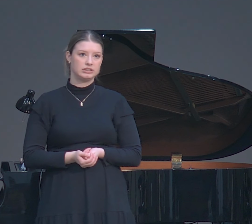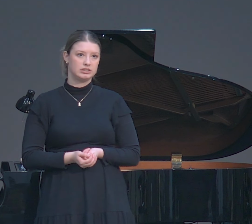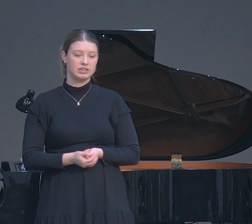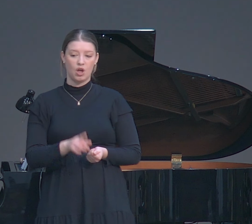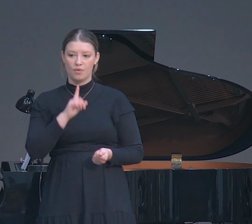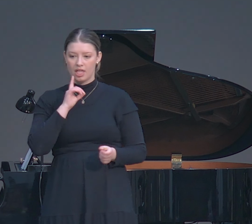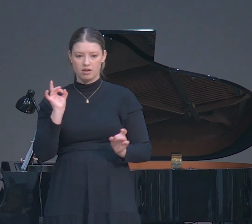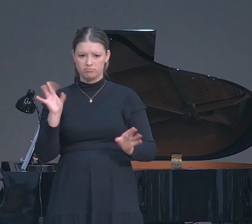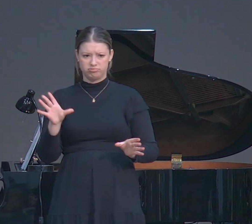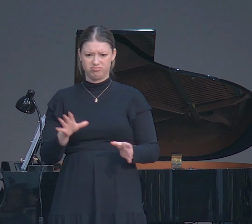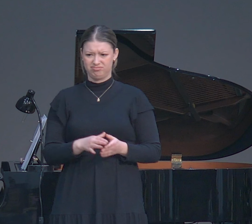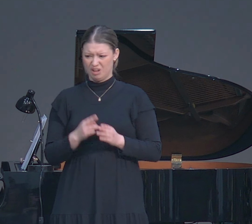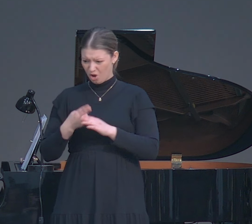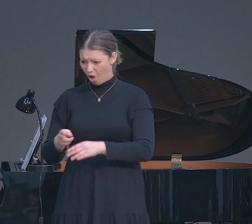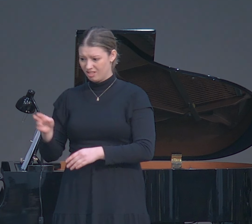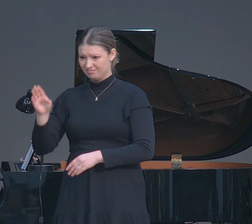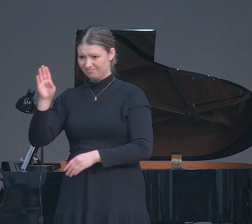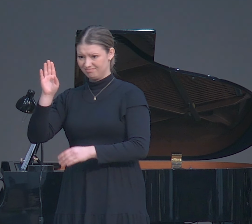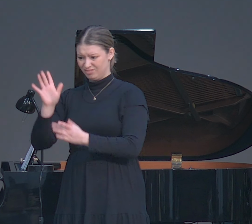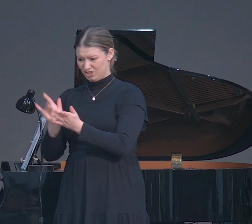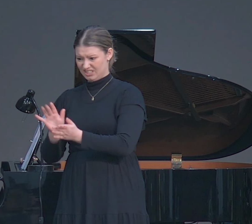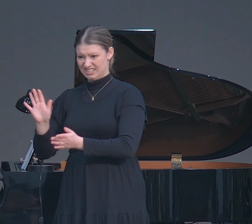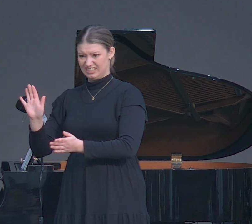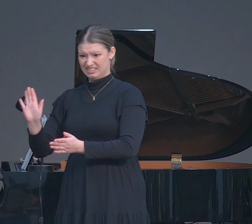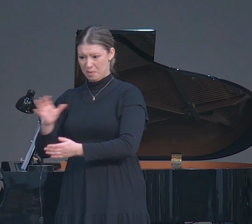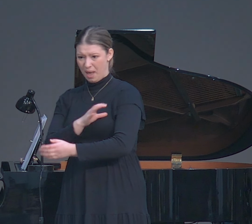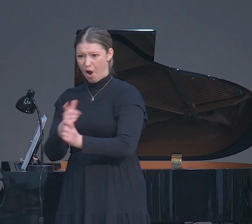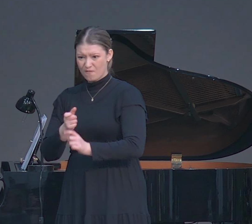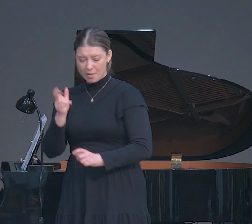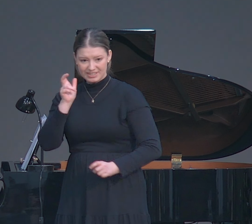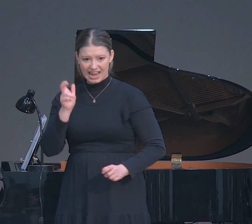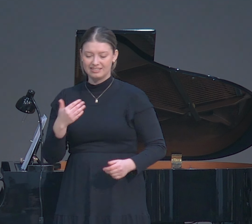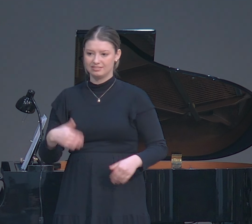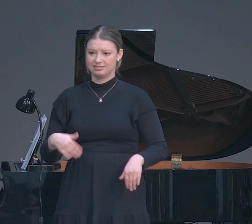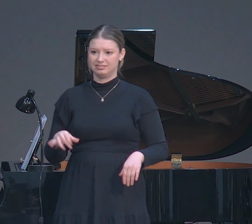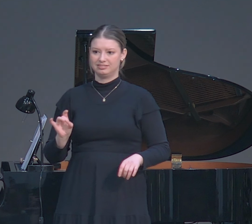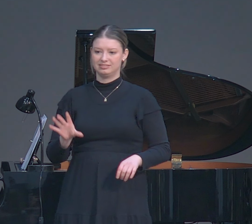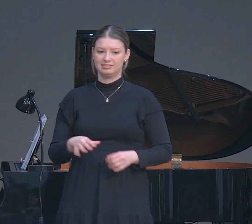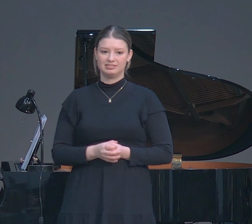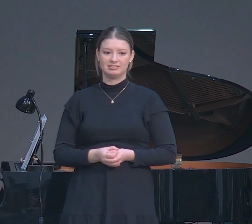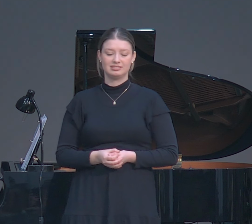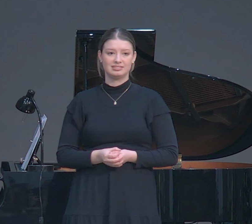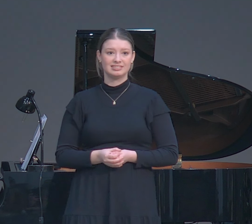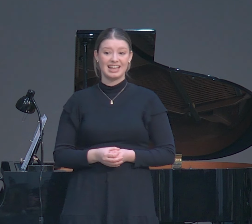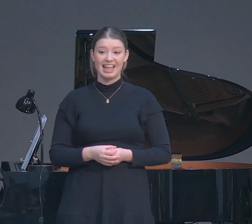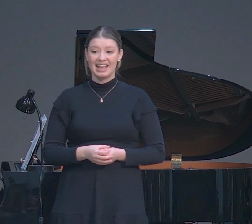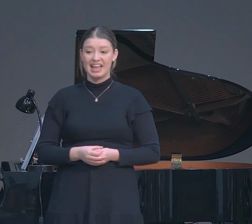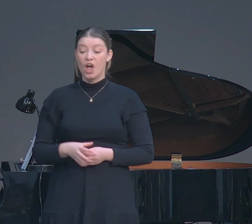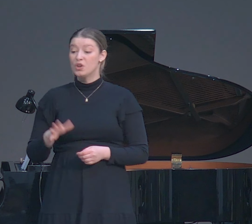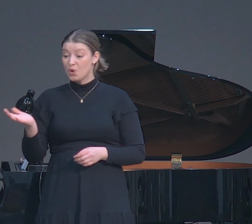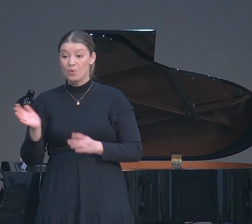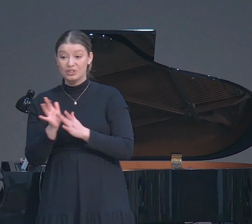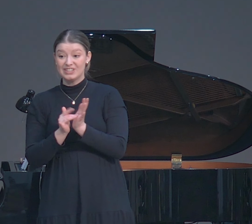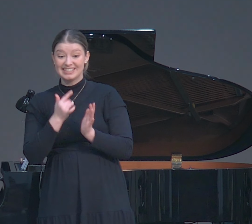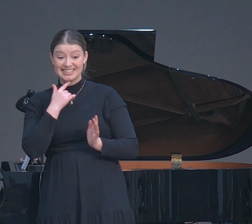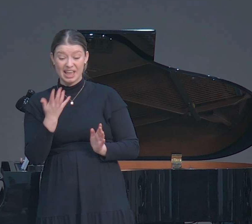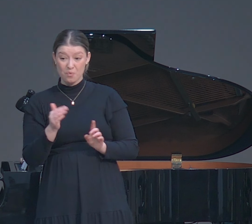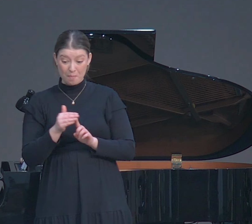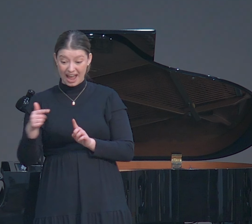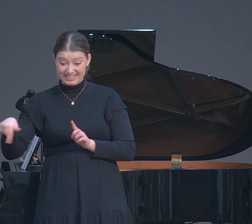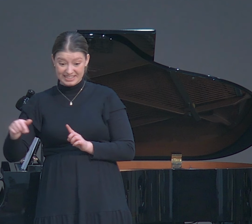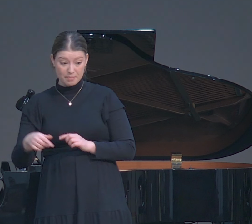Total blasphemy. And Jesus' reference here in our text reminds the disciples that people are going